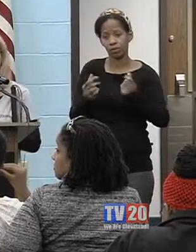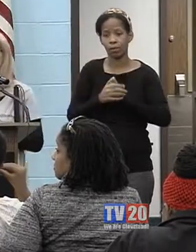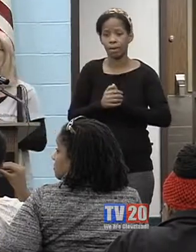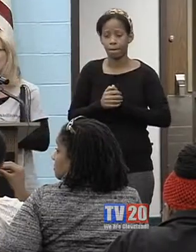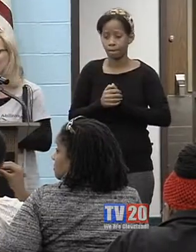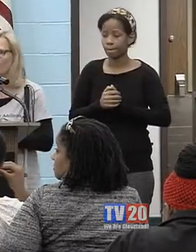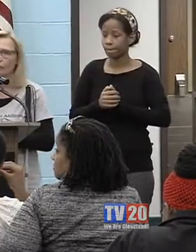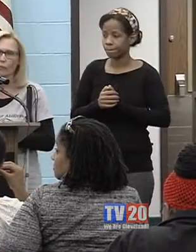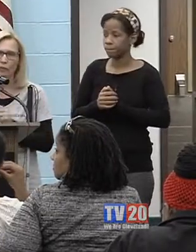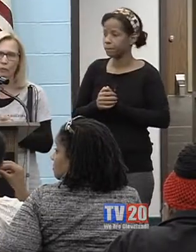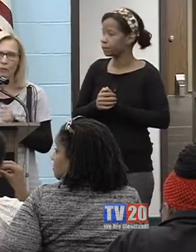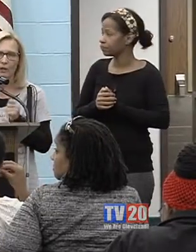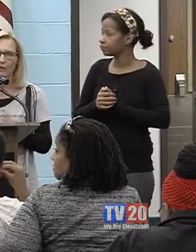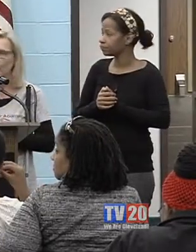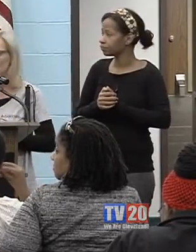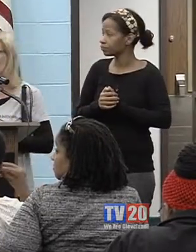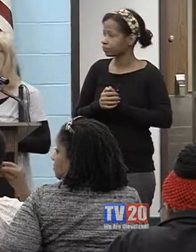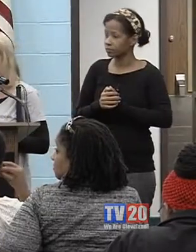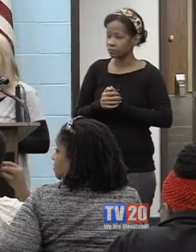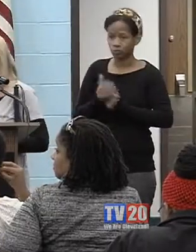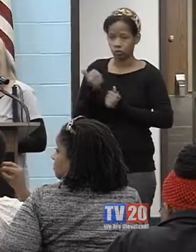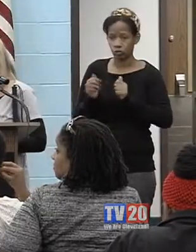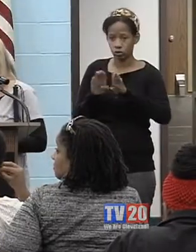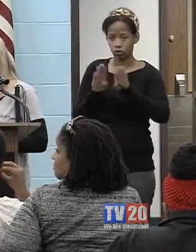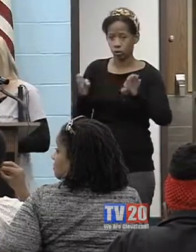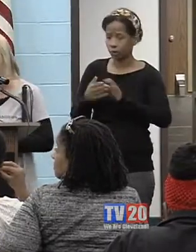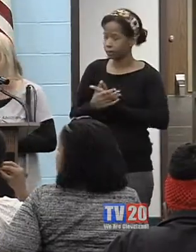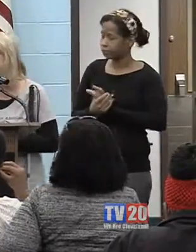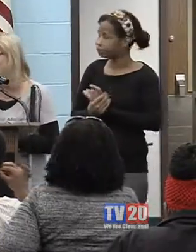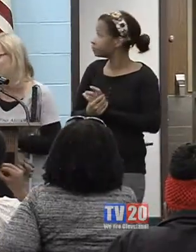bump dot on one of them, which one goes to which door.